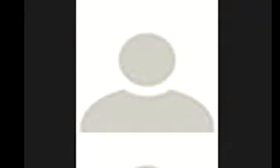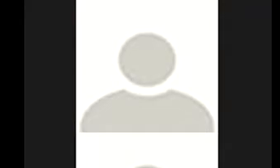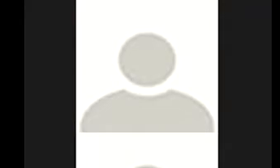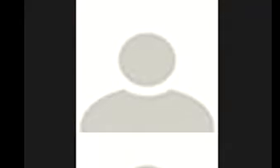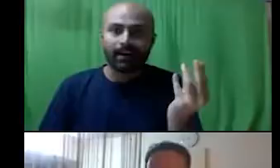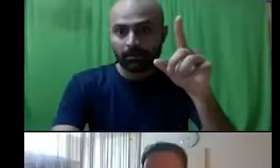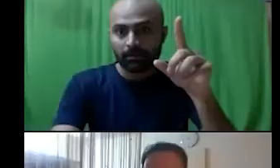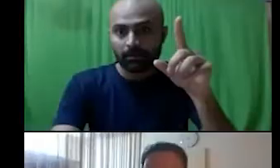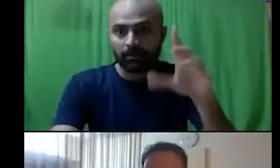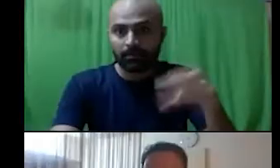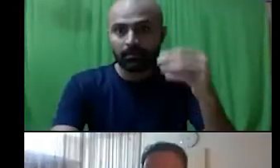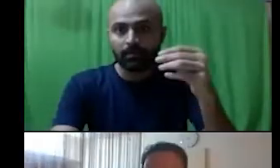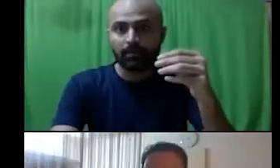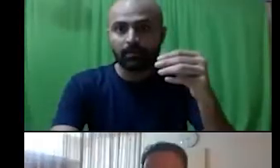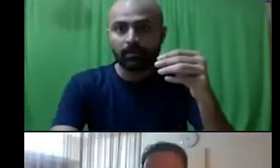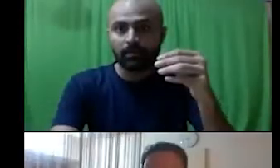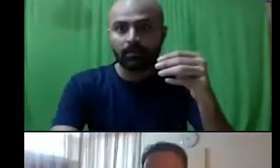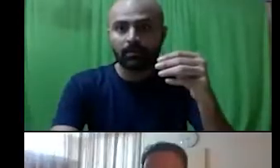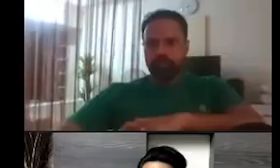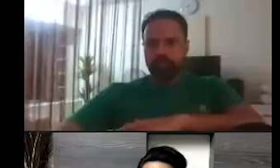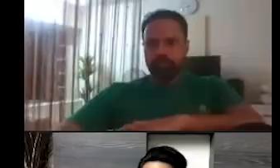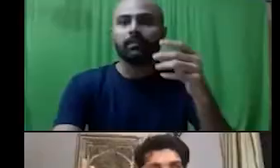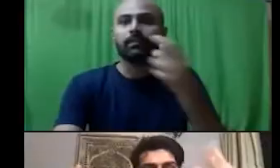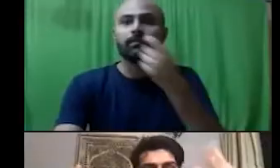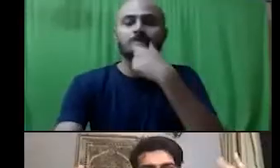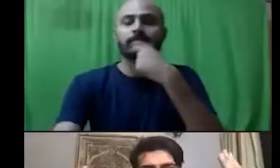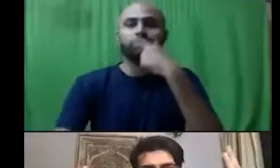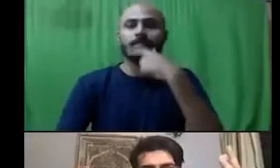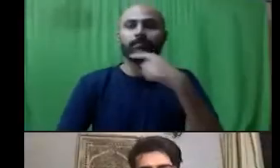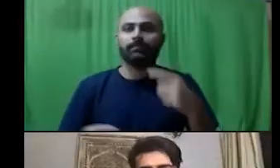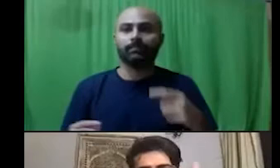Dr. Alam, you want to say something?